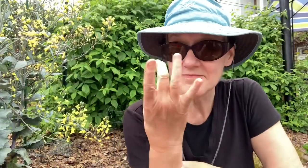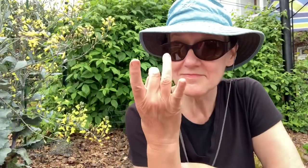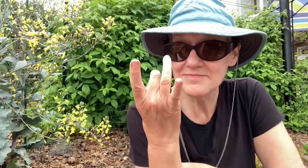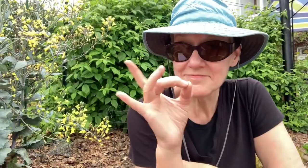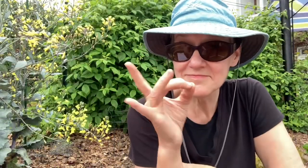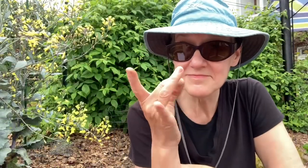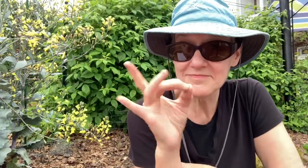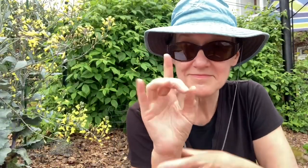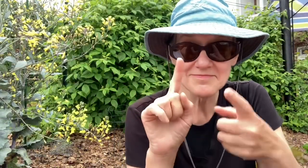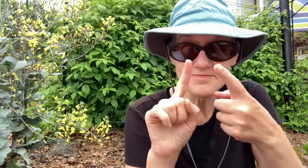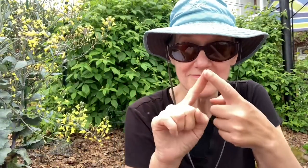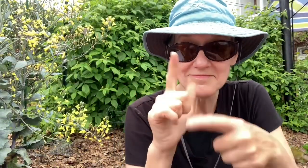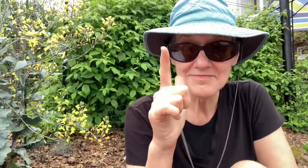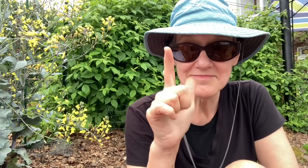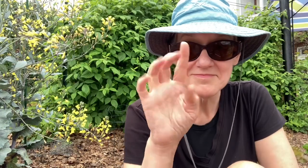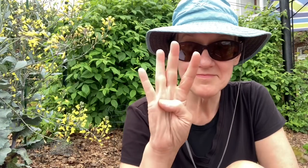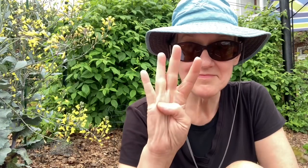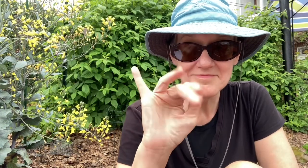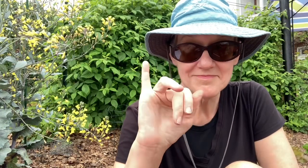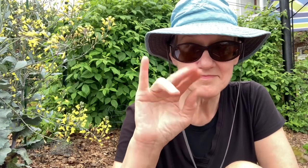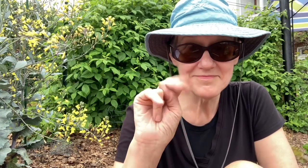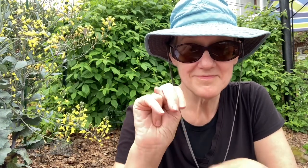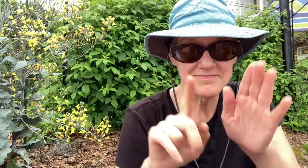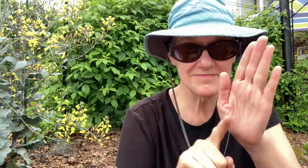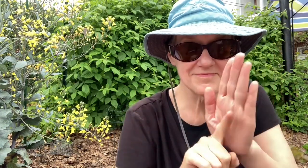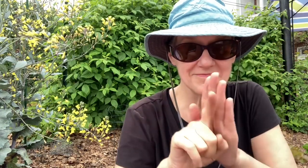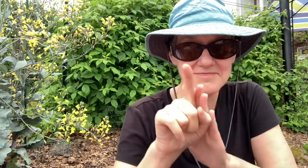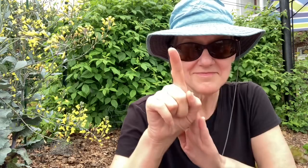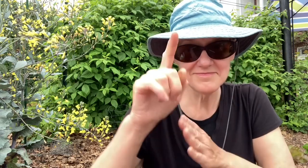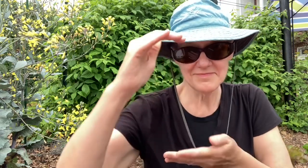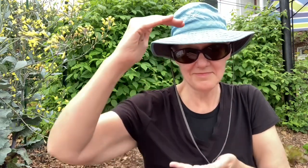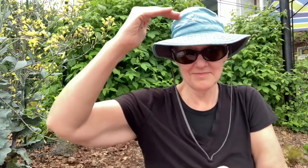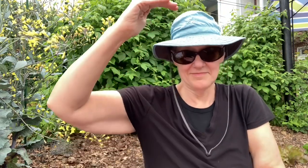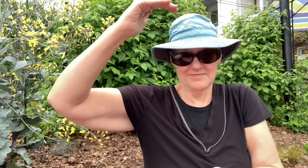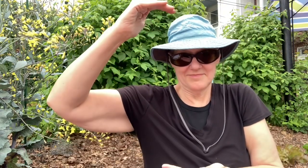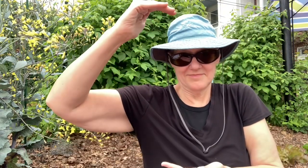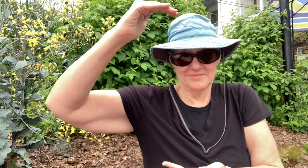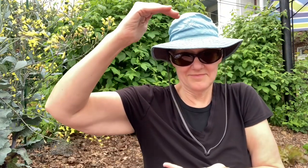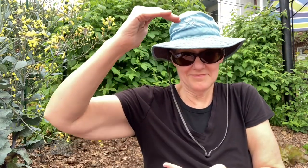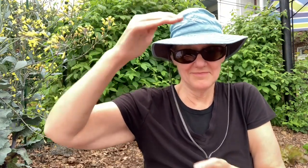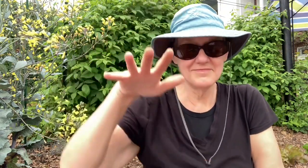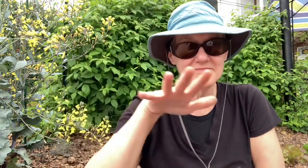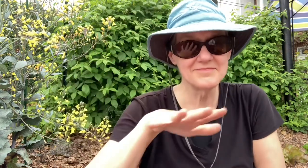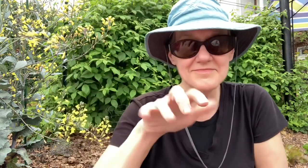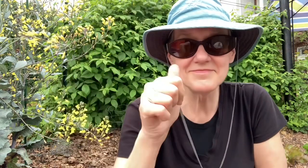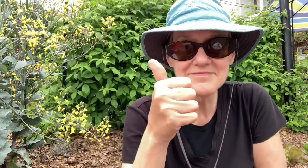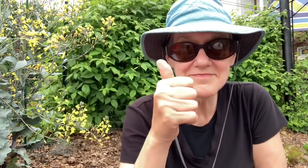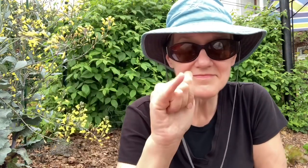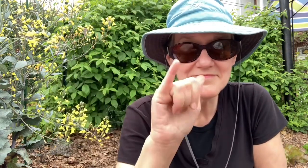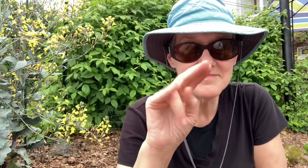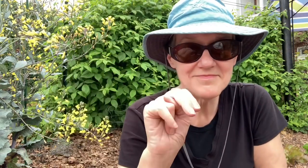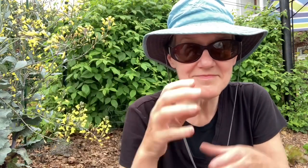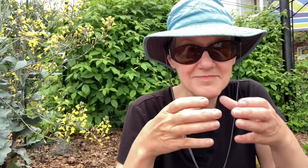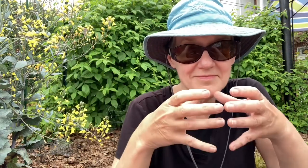Now they're going to grow between 18 to 24 inches tall and about 10 inches